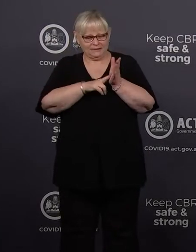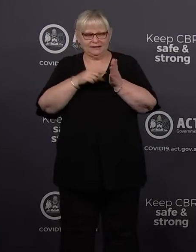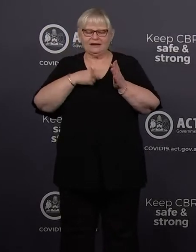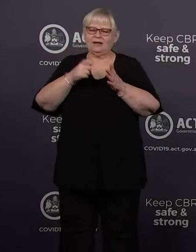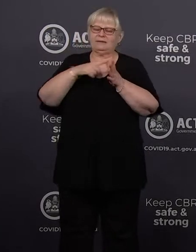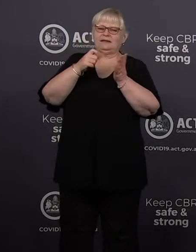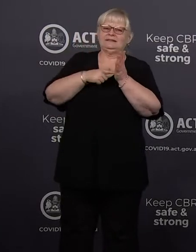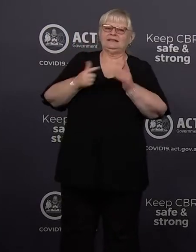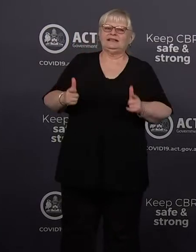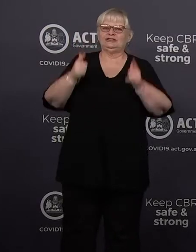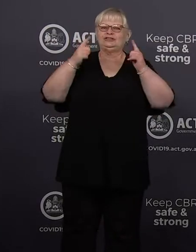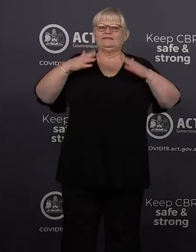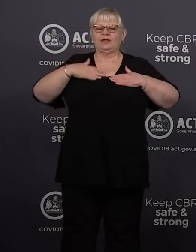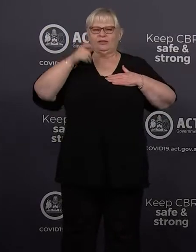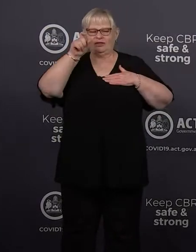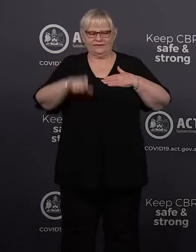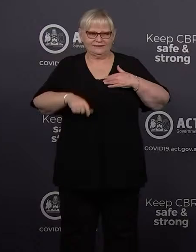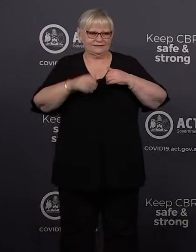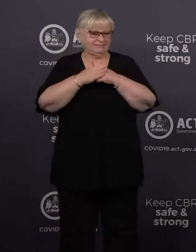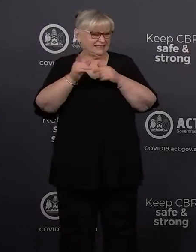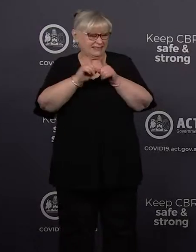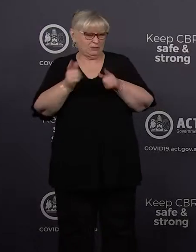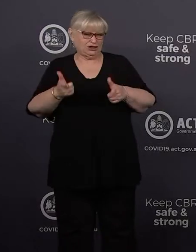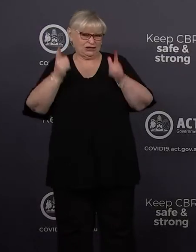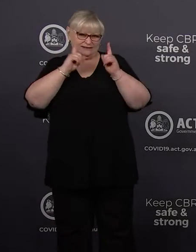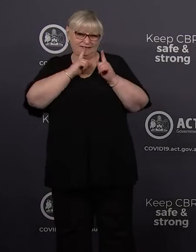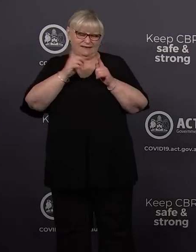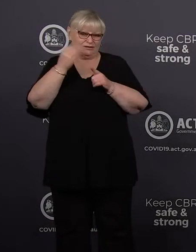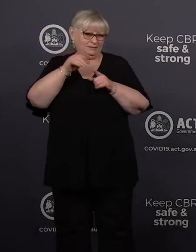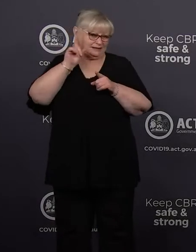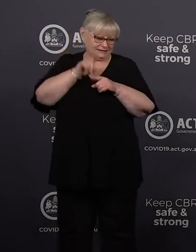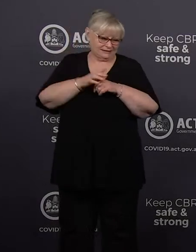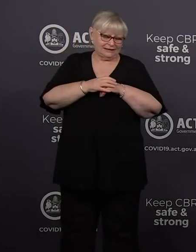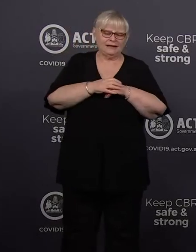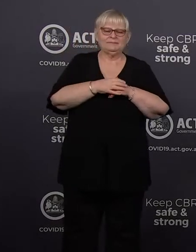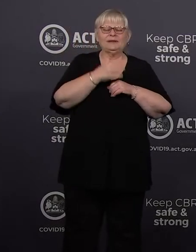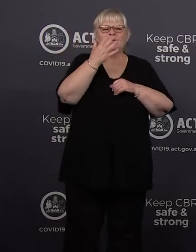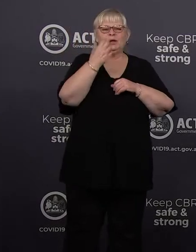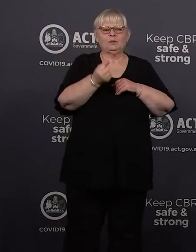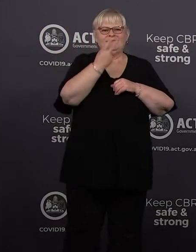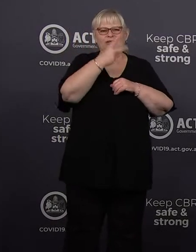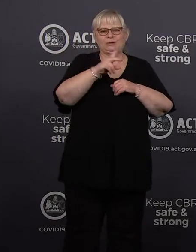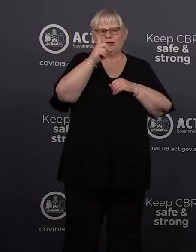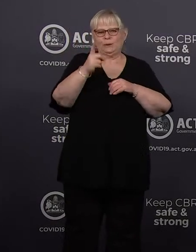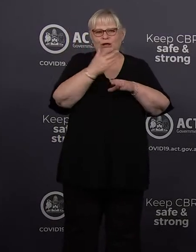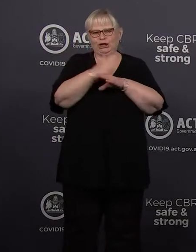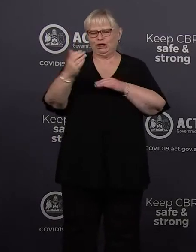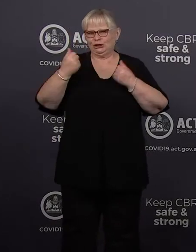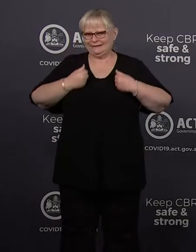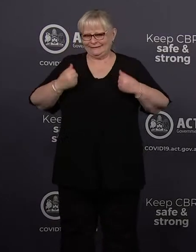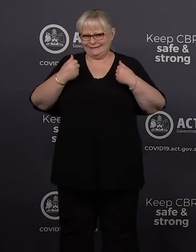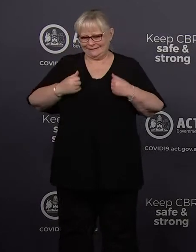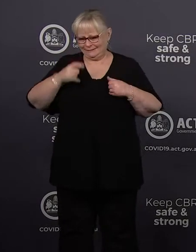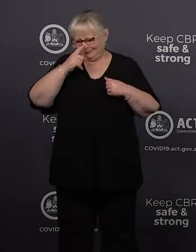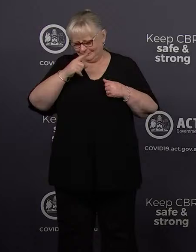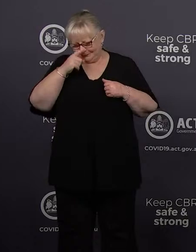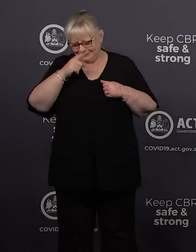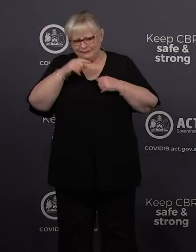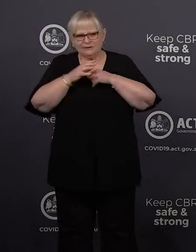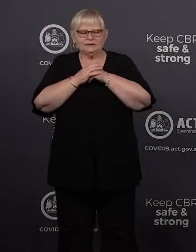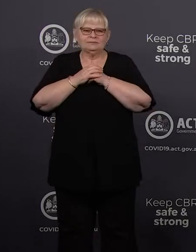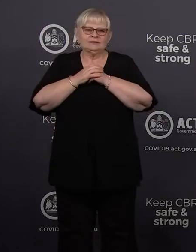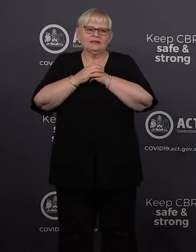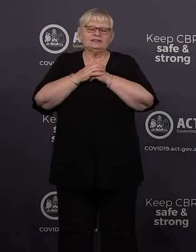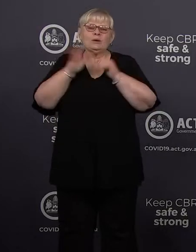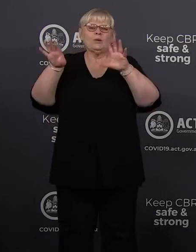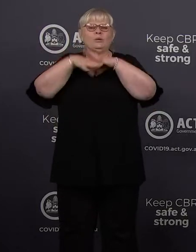Chief Health Officer. So as the Chief has said, since our update yesterday, the ACT has recorded 21 new COVID-19 cases,